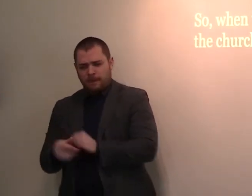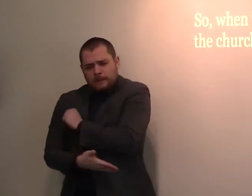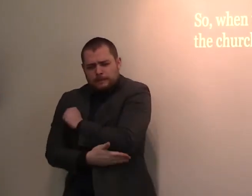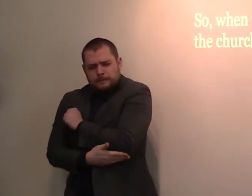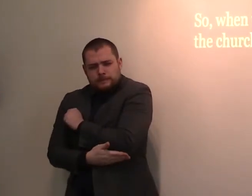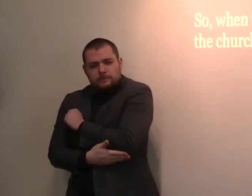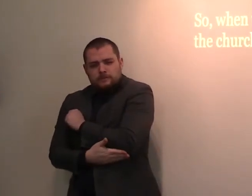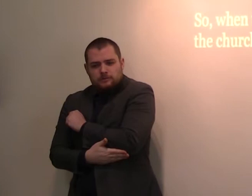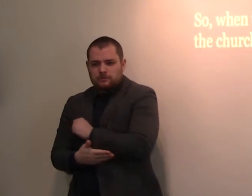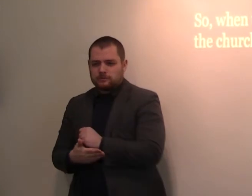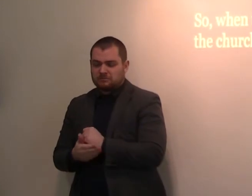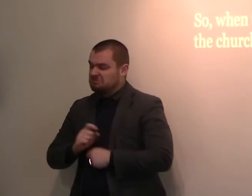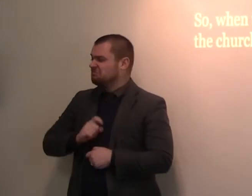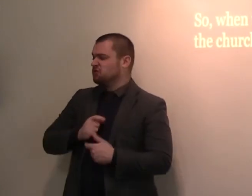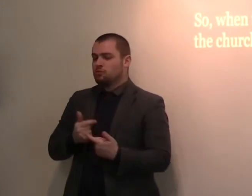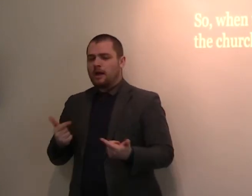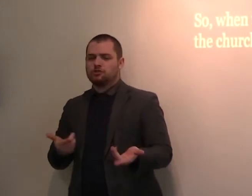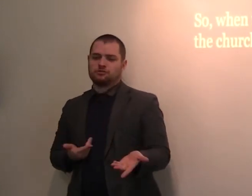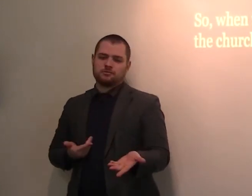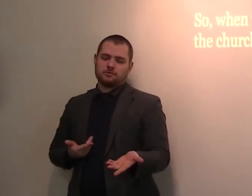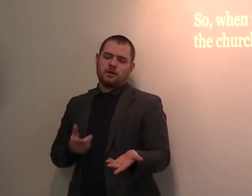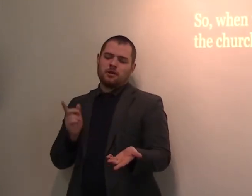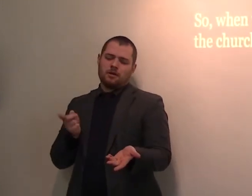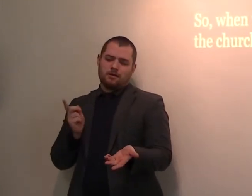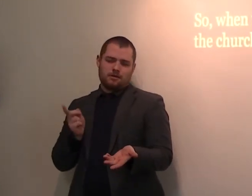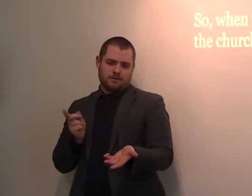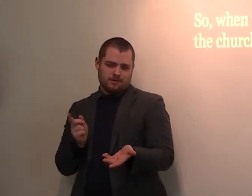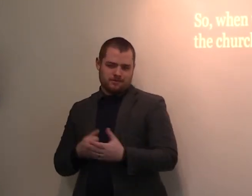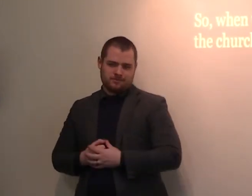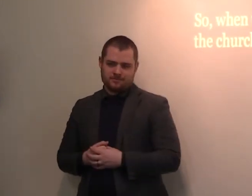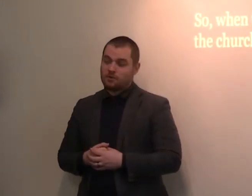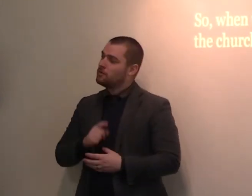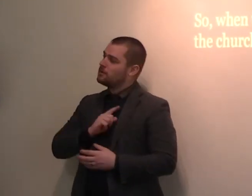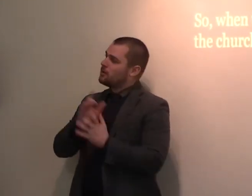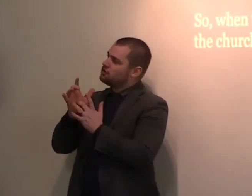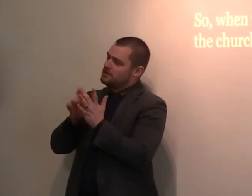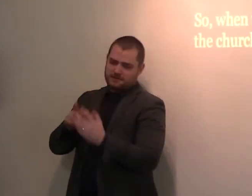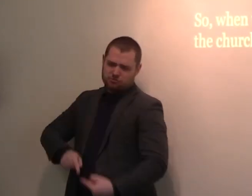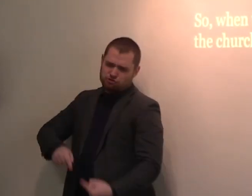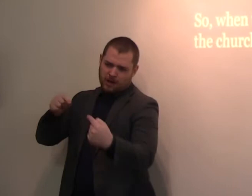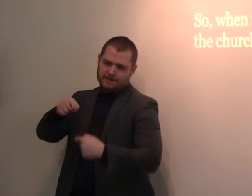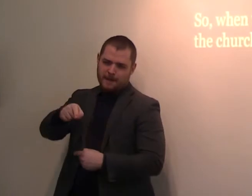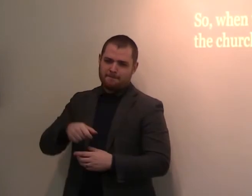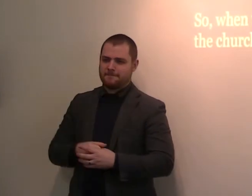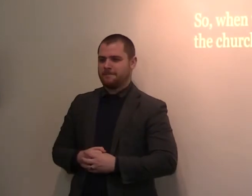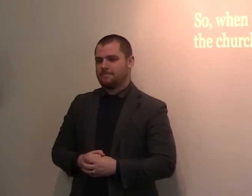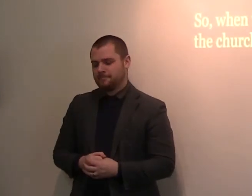find in the city of Sardis. But there is more. Apart from a small number, and later